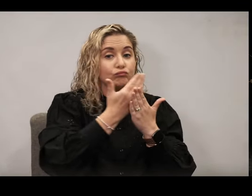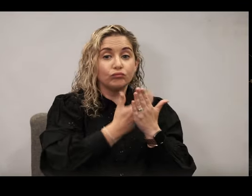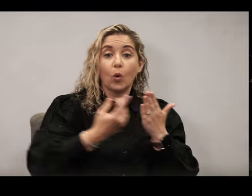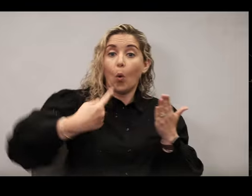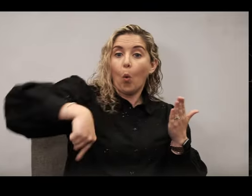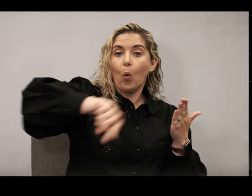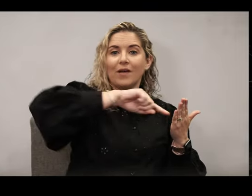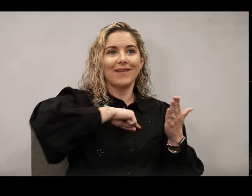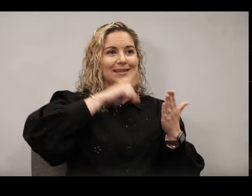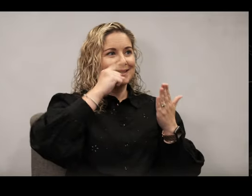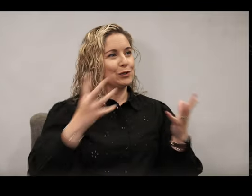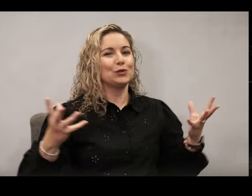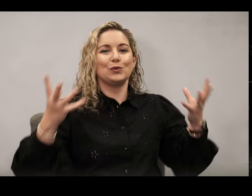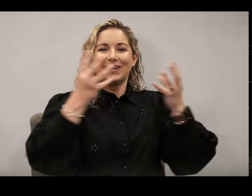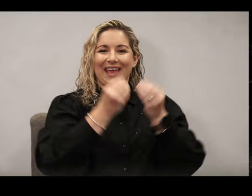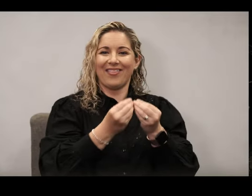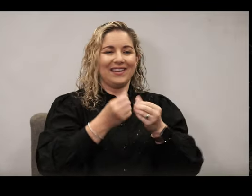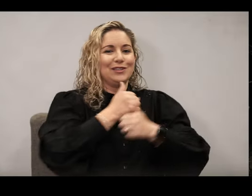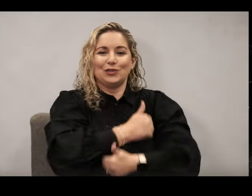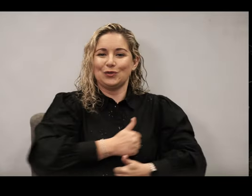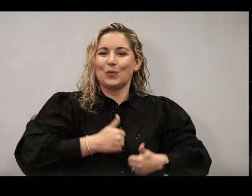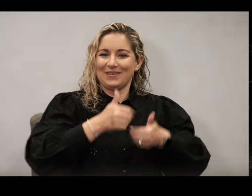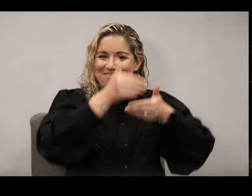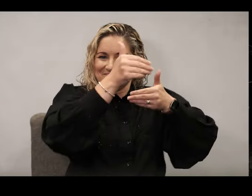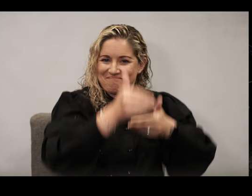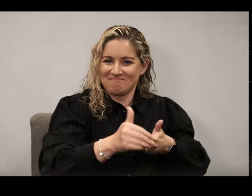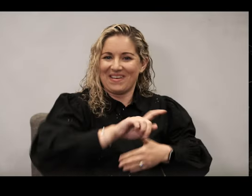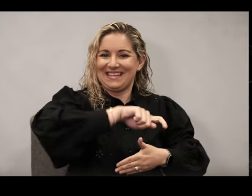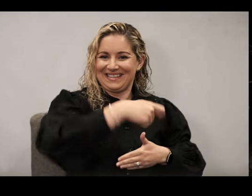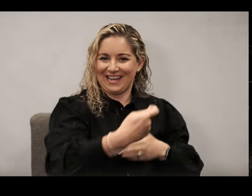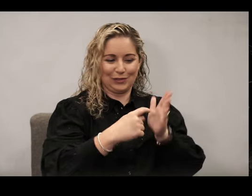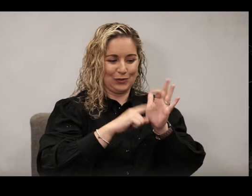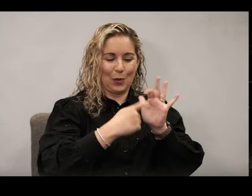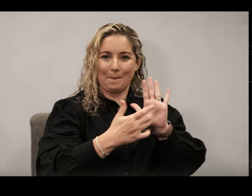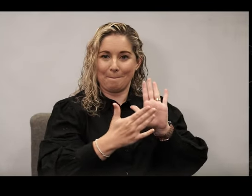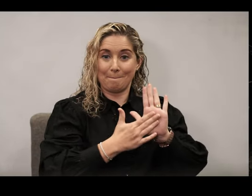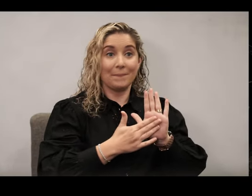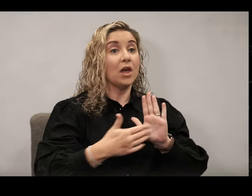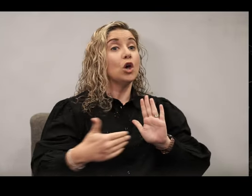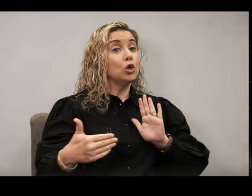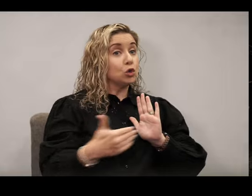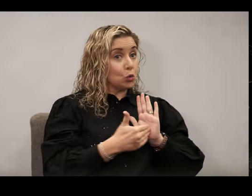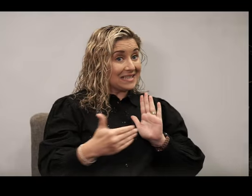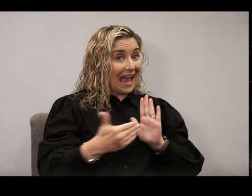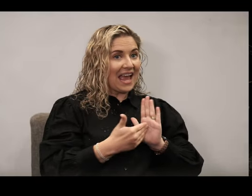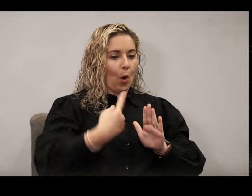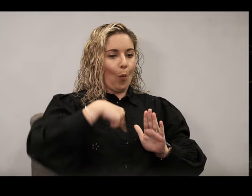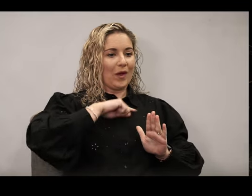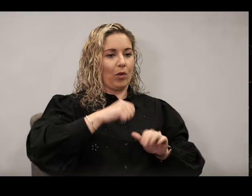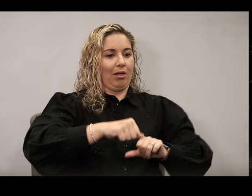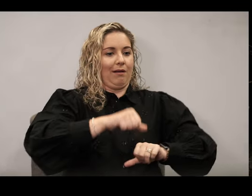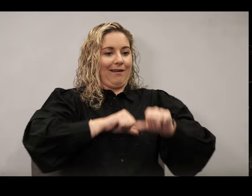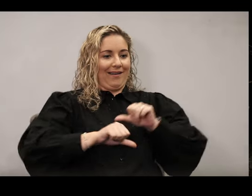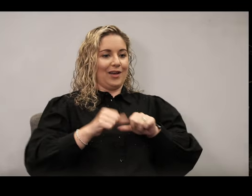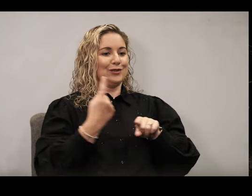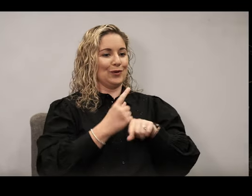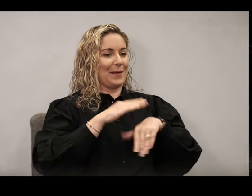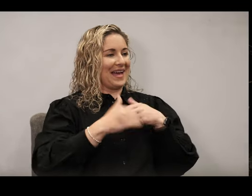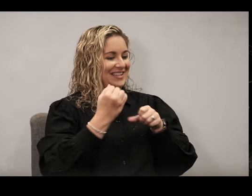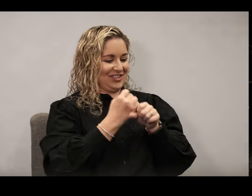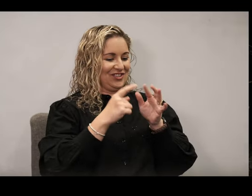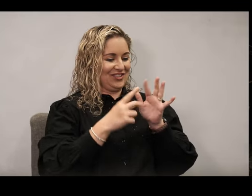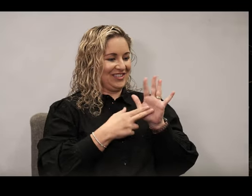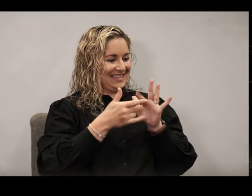series. Today we're doing dipping back into Genesis and thinking a bit more about what it means to be created in the image of God. So this